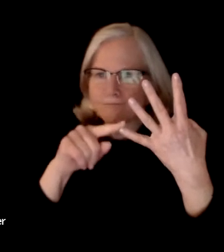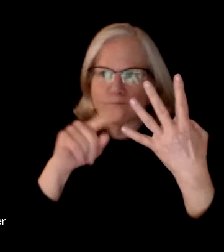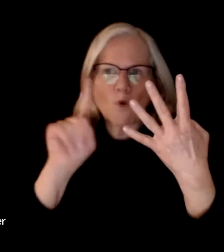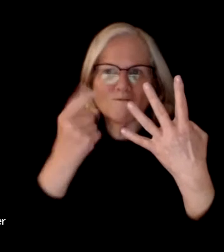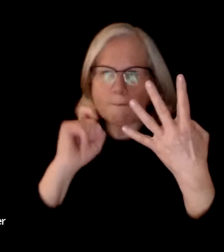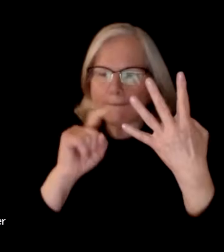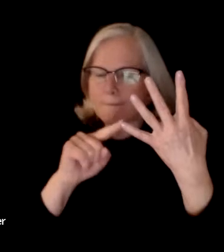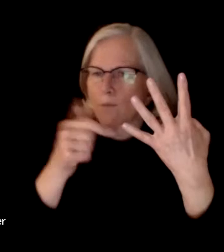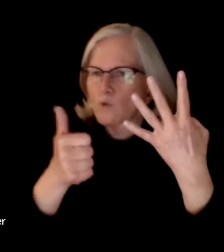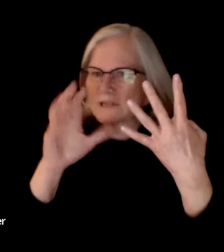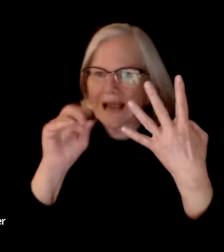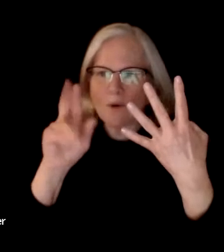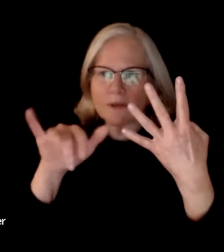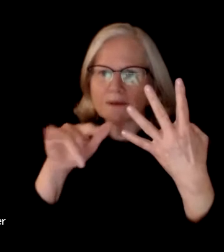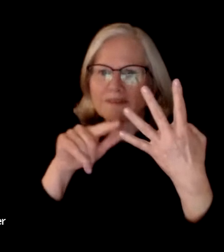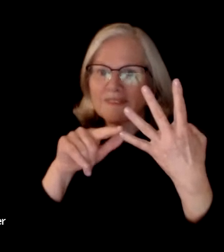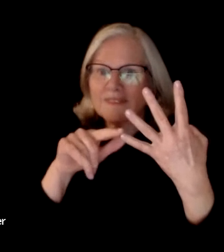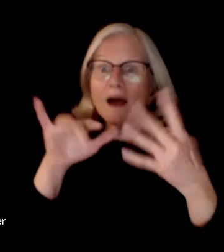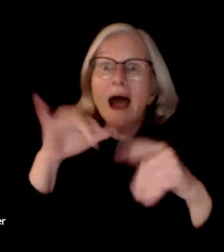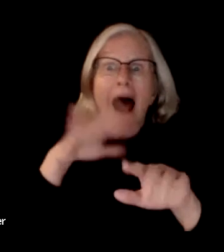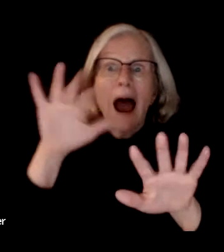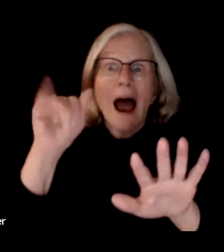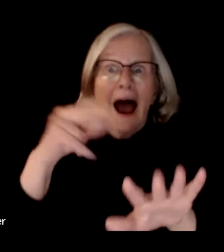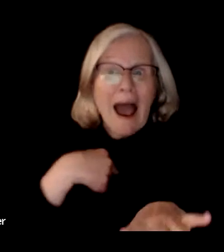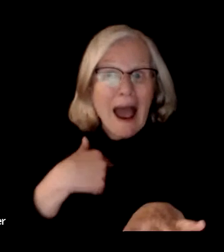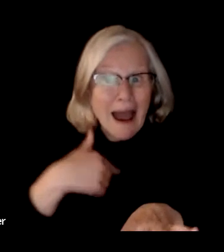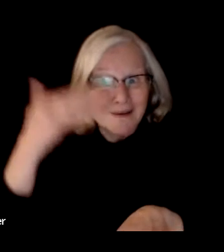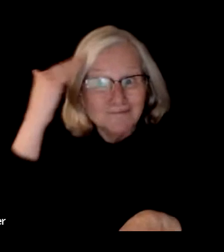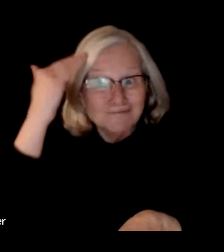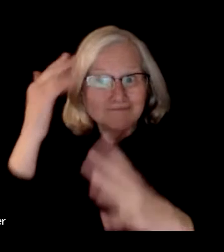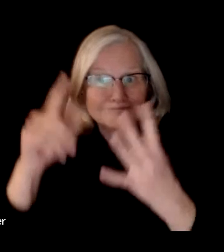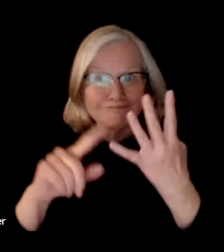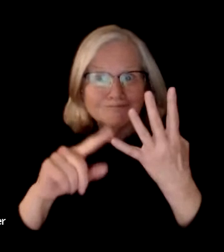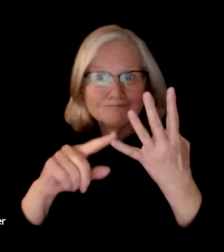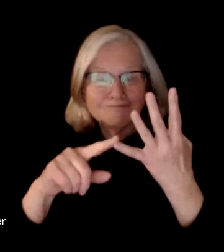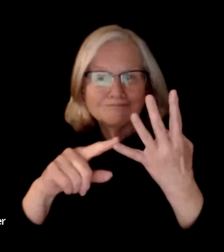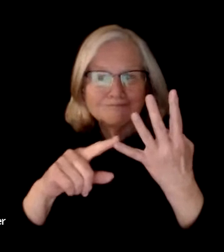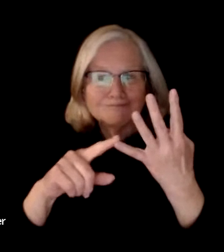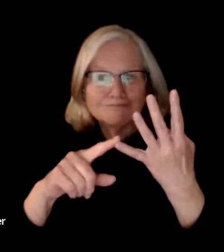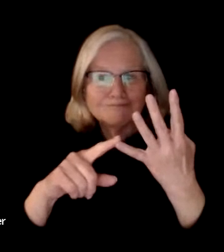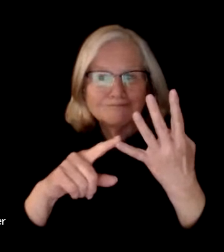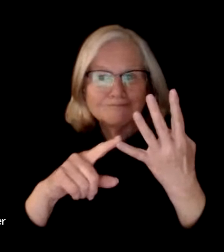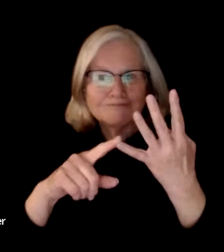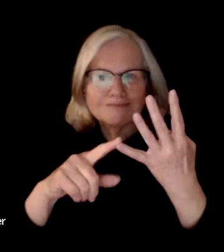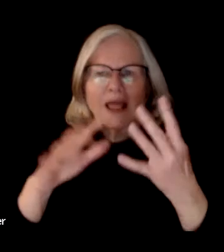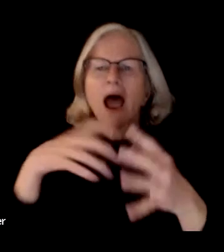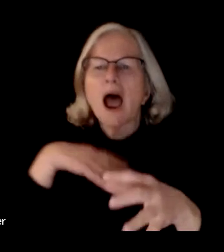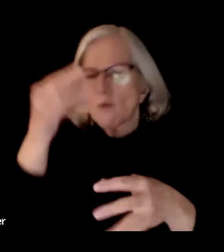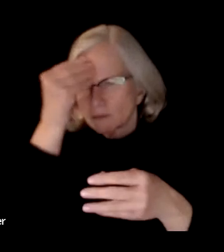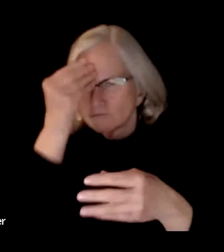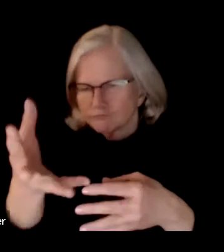I do. I will get that. They're not. So I'll get that. Okay.